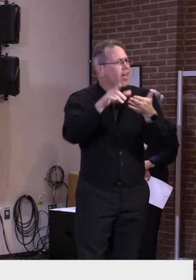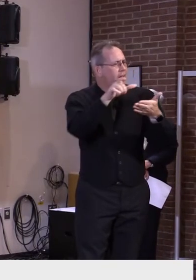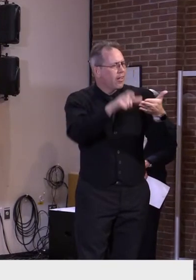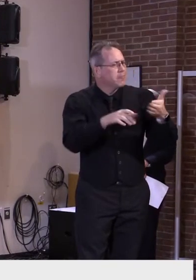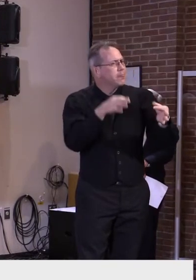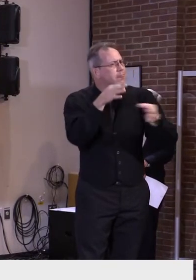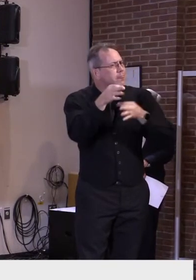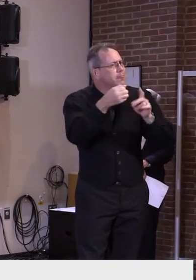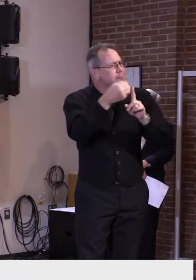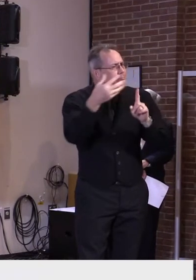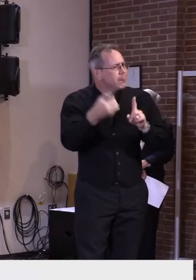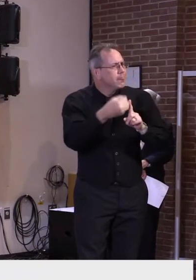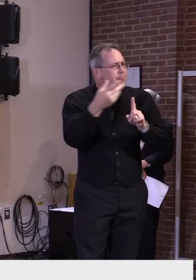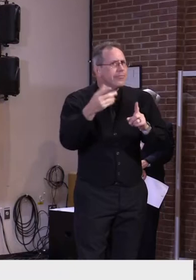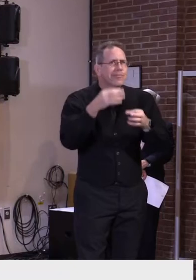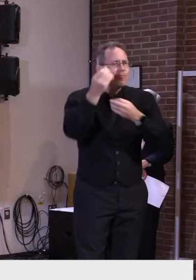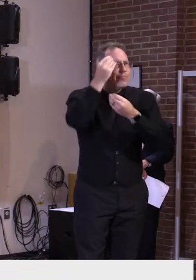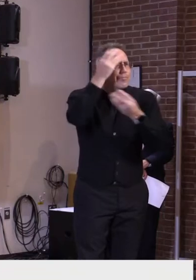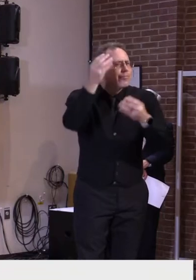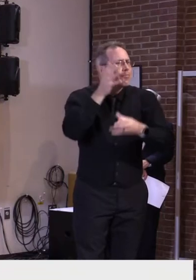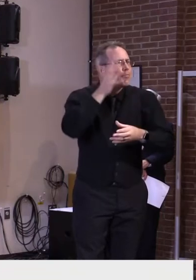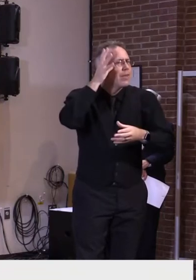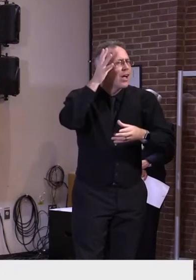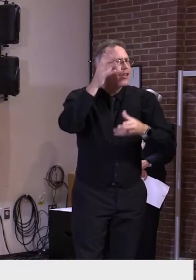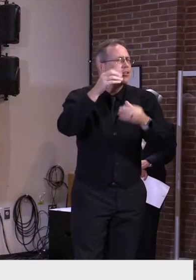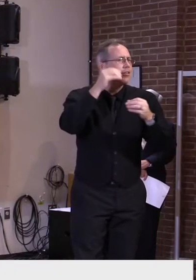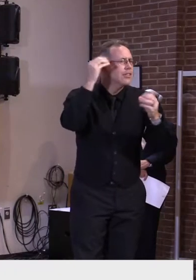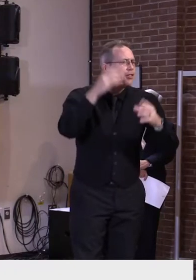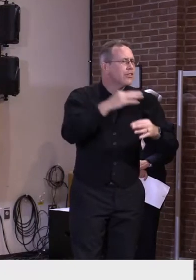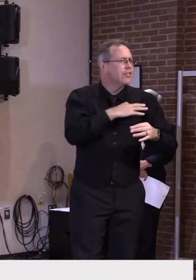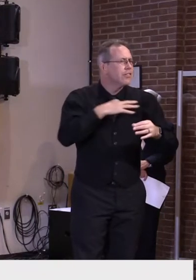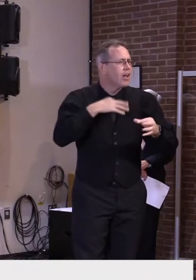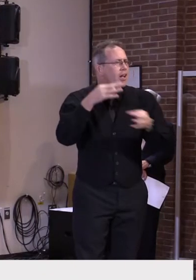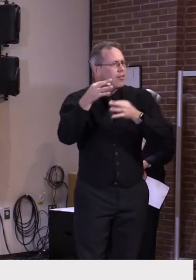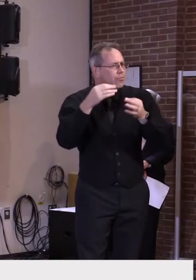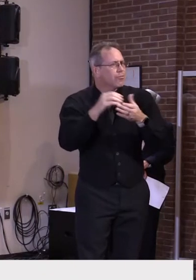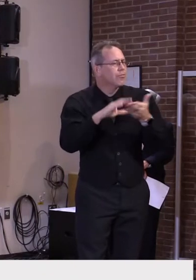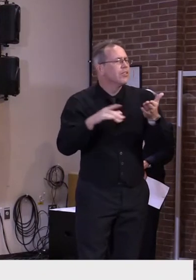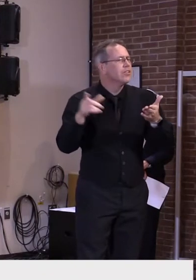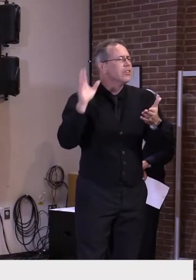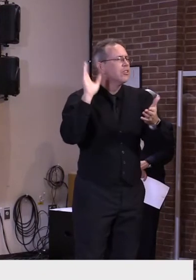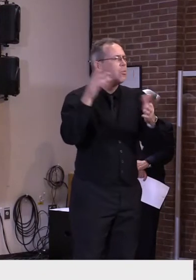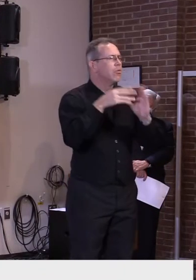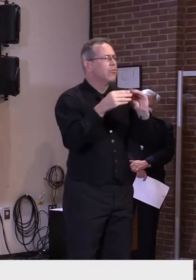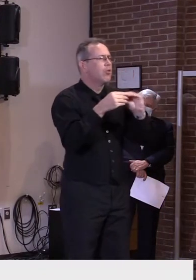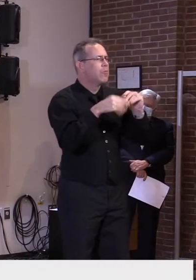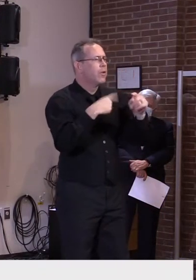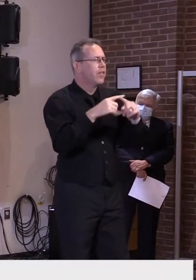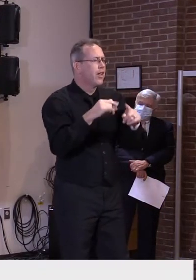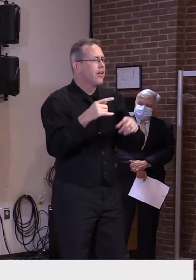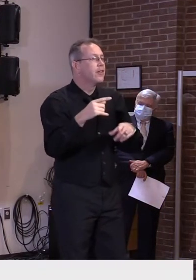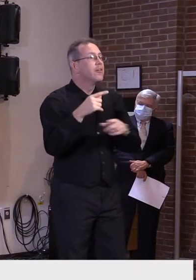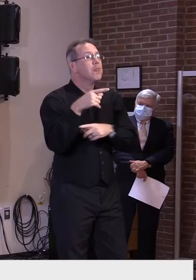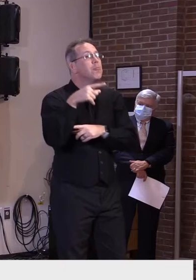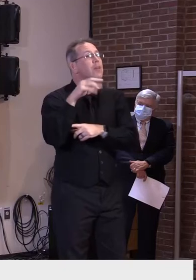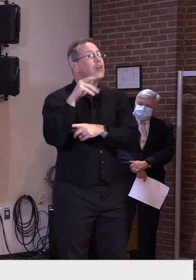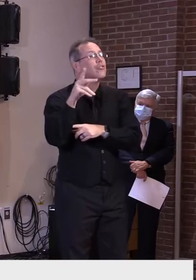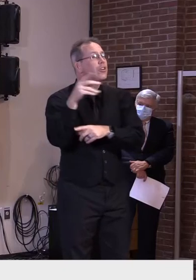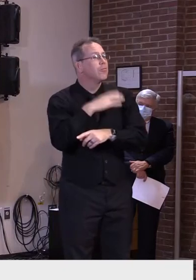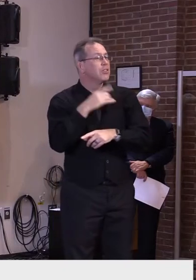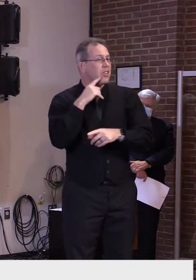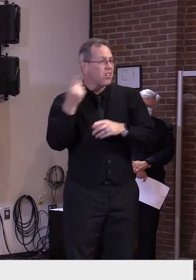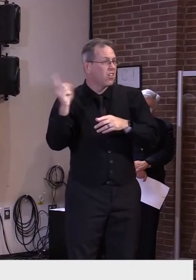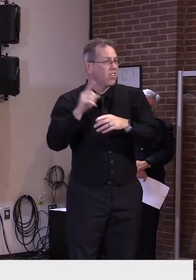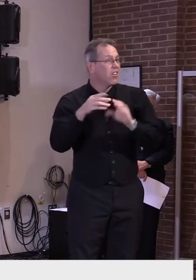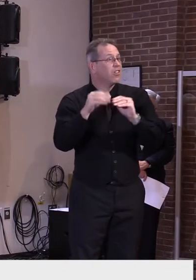And one of the things she observed, like the larger statewide pattern that you heard Commissioner Pichek note, 80% of the cases that they're seeing in their schools